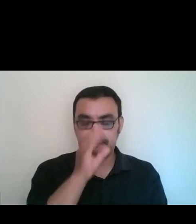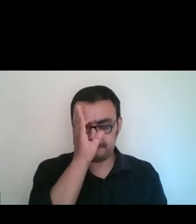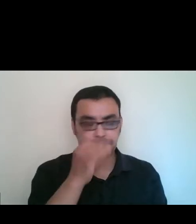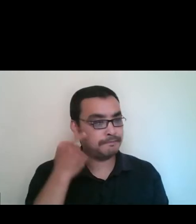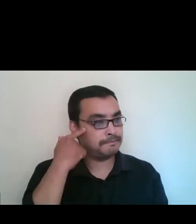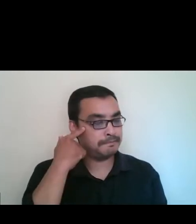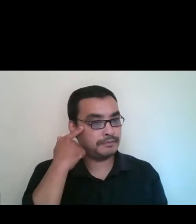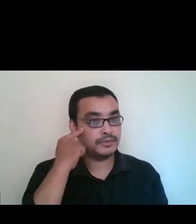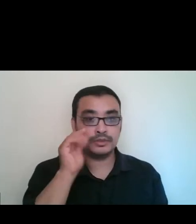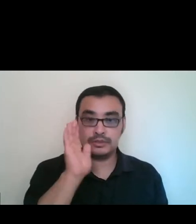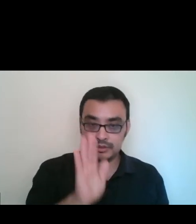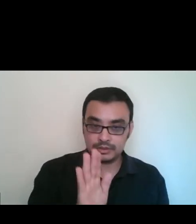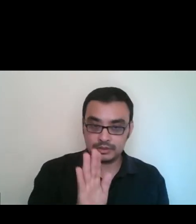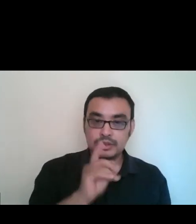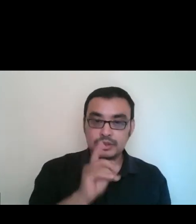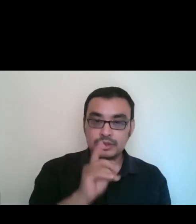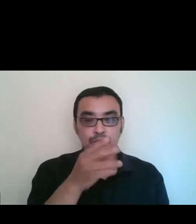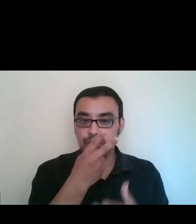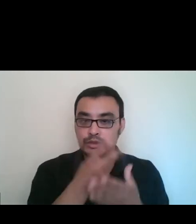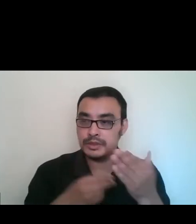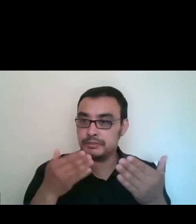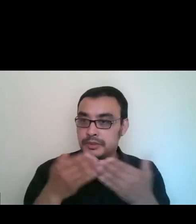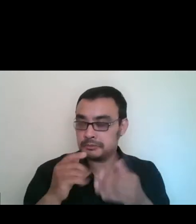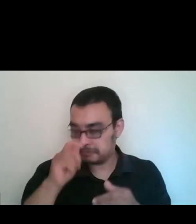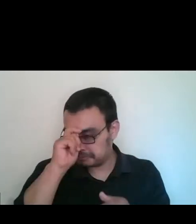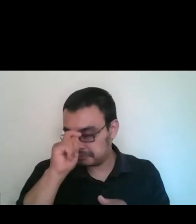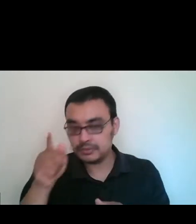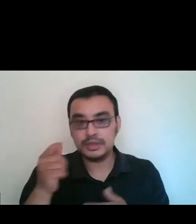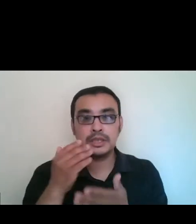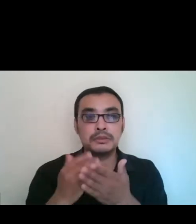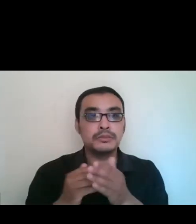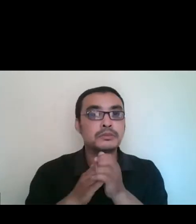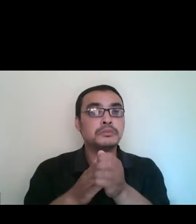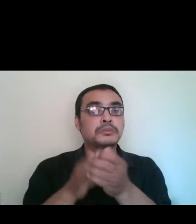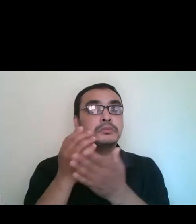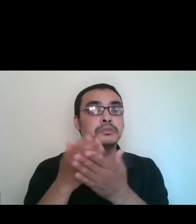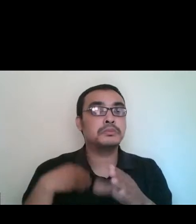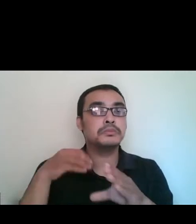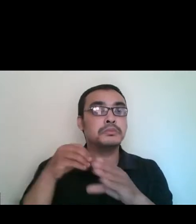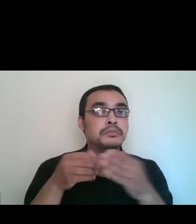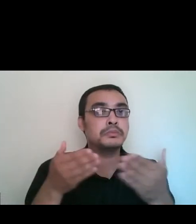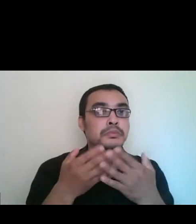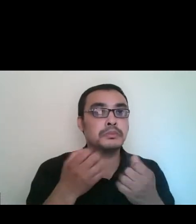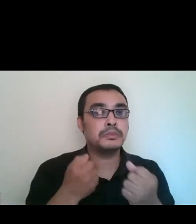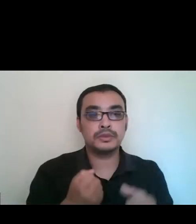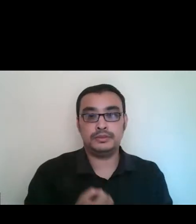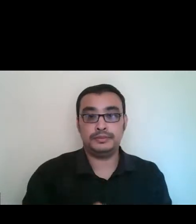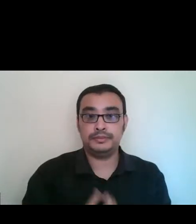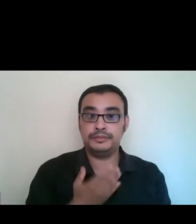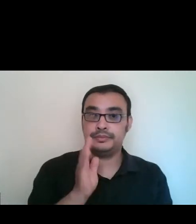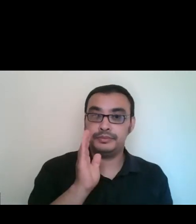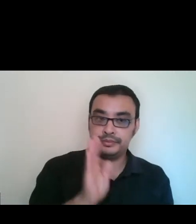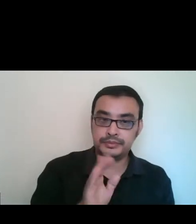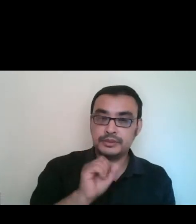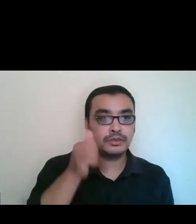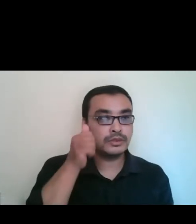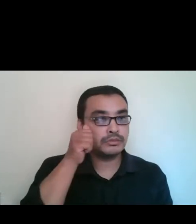had the honor to meet them during the fellowship program and also learn from their